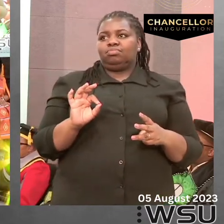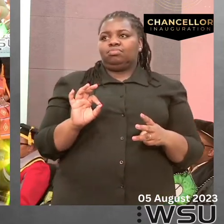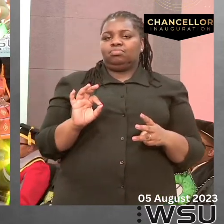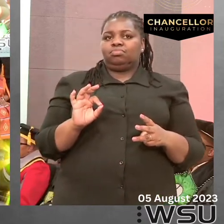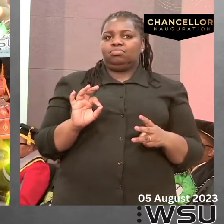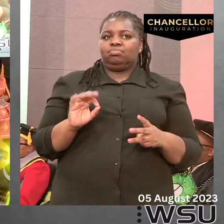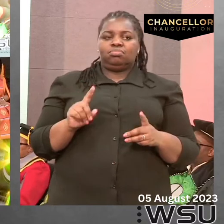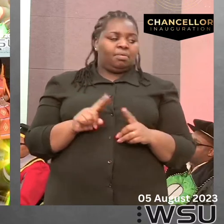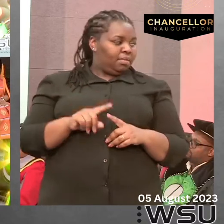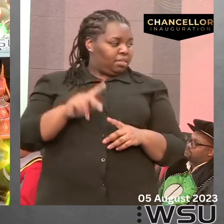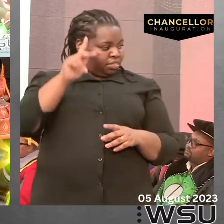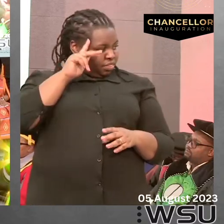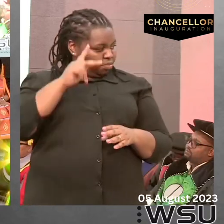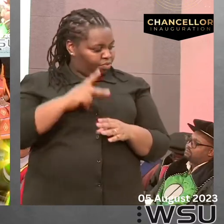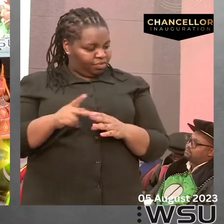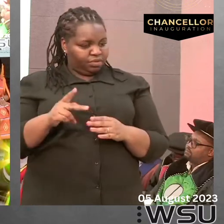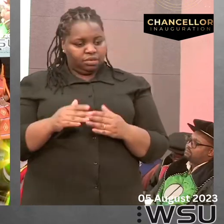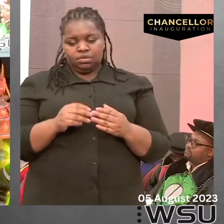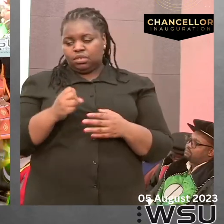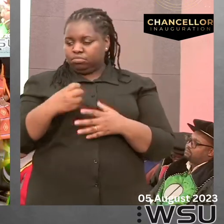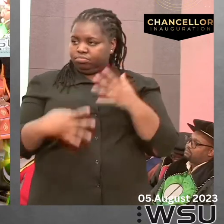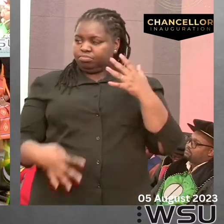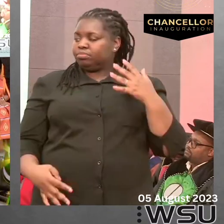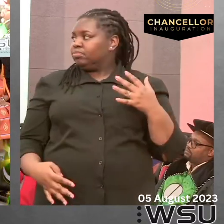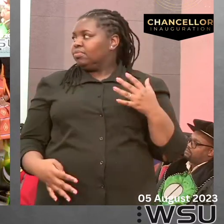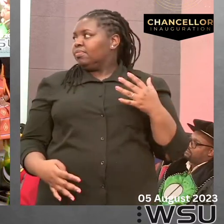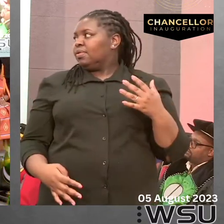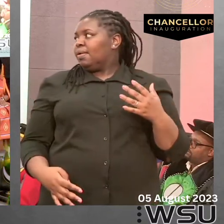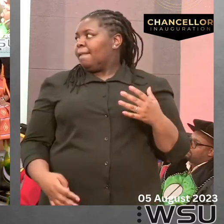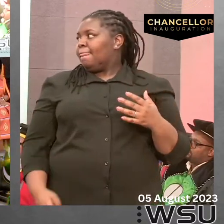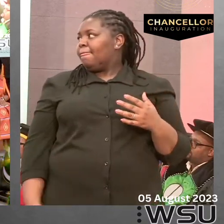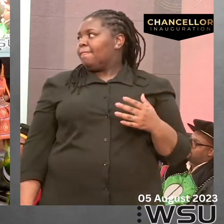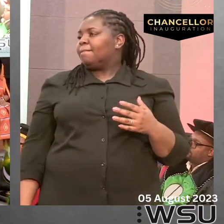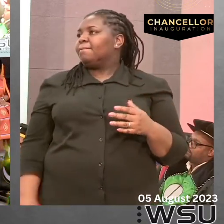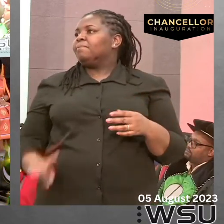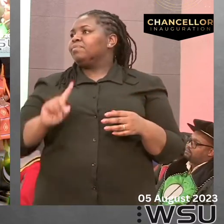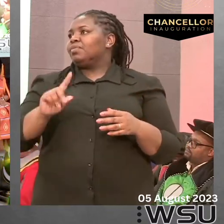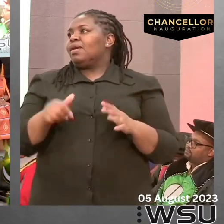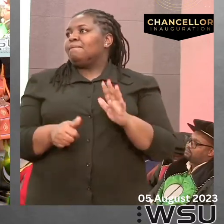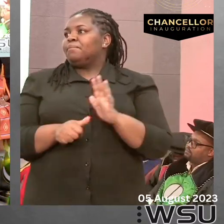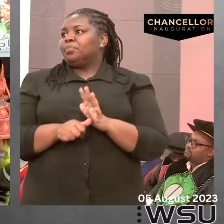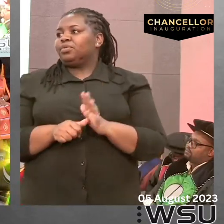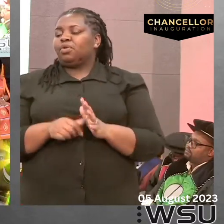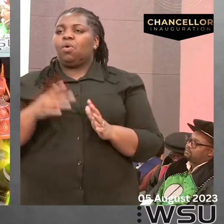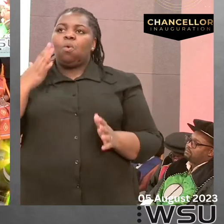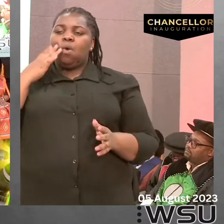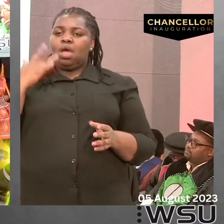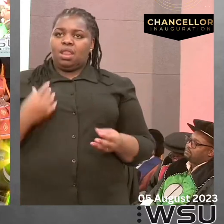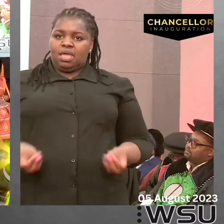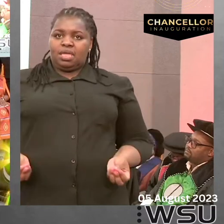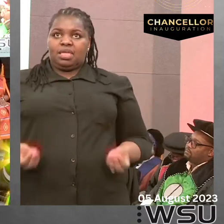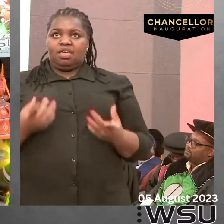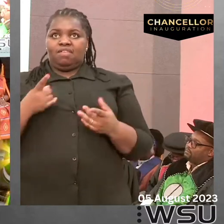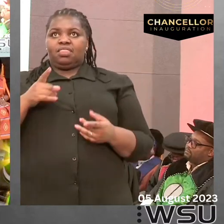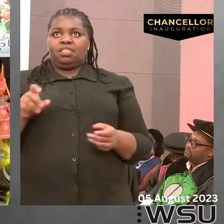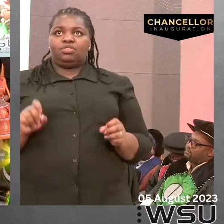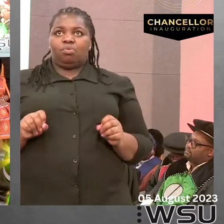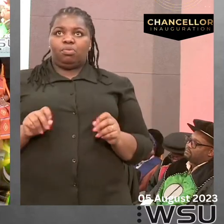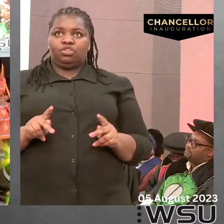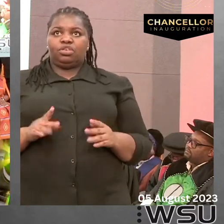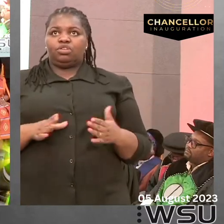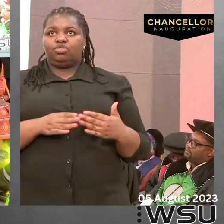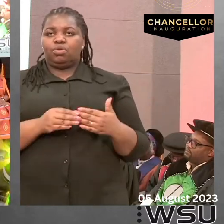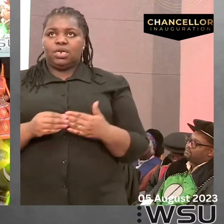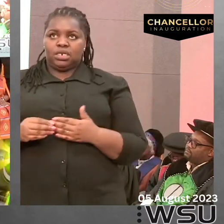the professors, and so on. So it's very important that when we're given these opportunities to